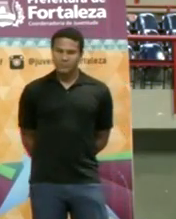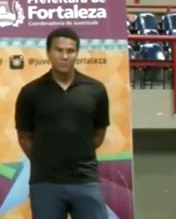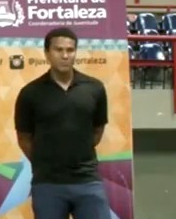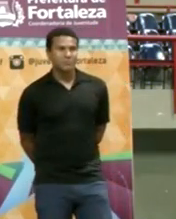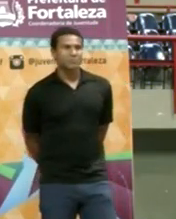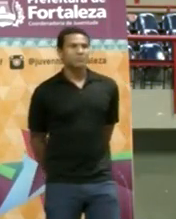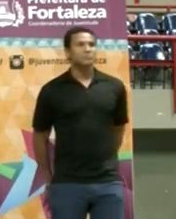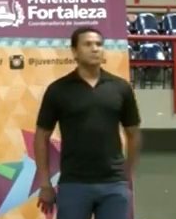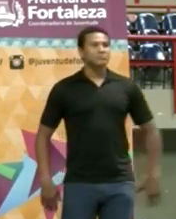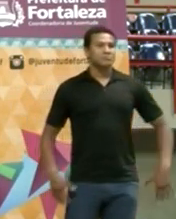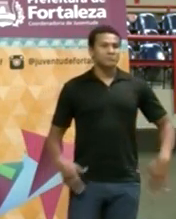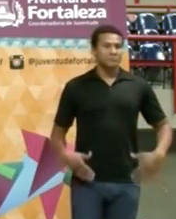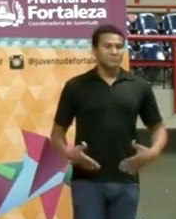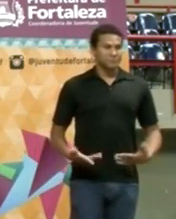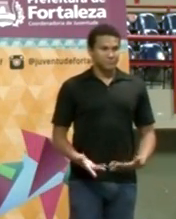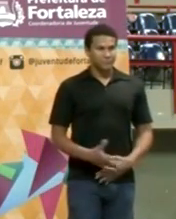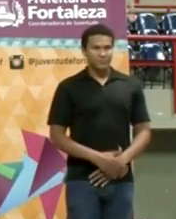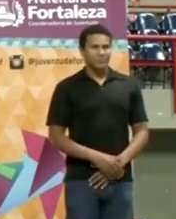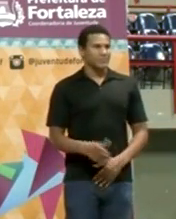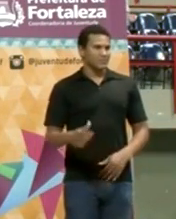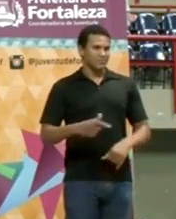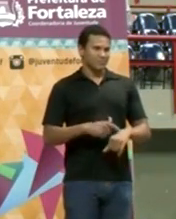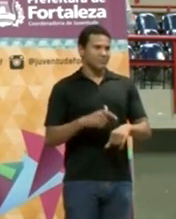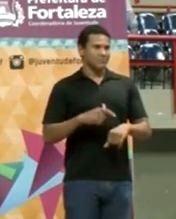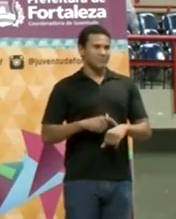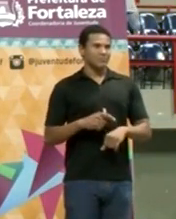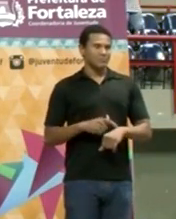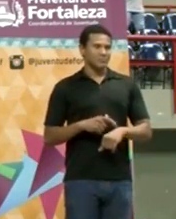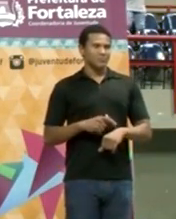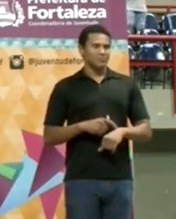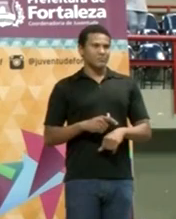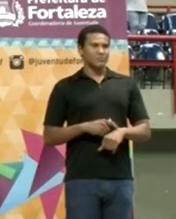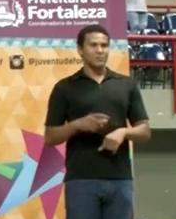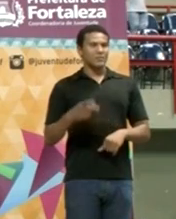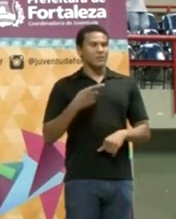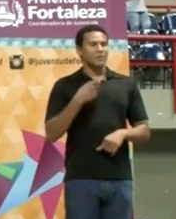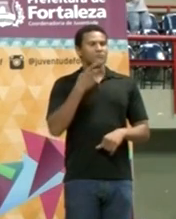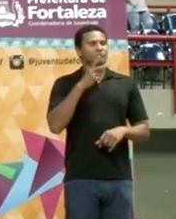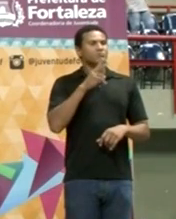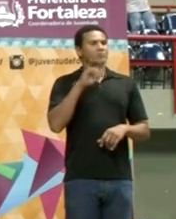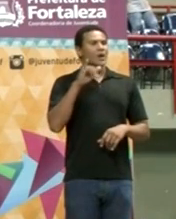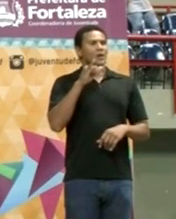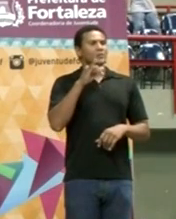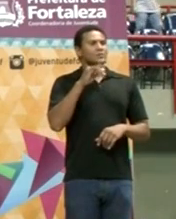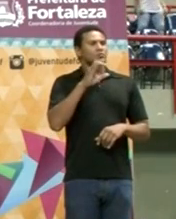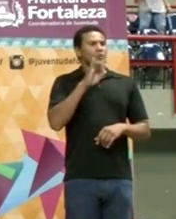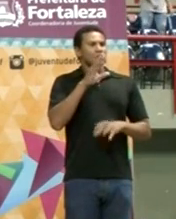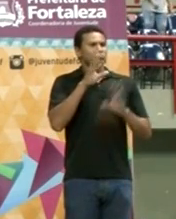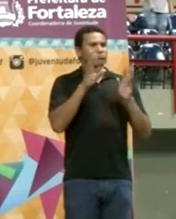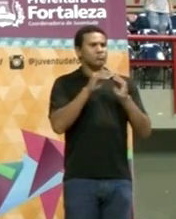Ó, pessoal, até por uma questão de tempo, tá? Eu vou só fechar com